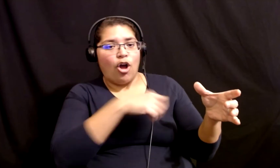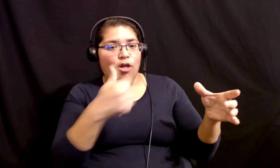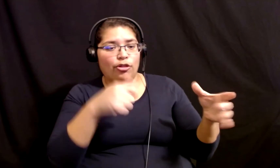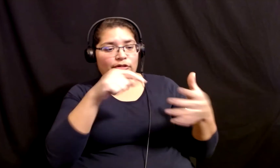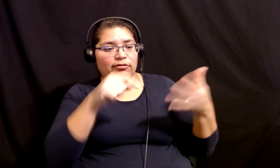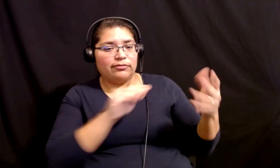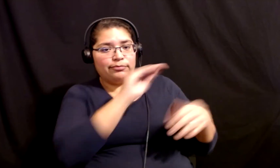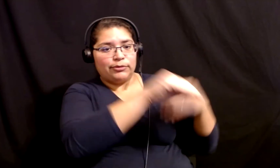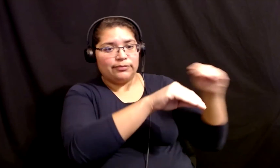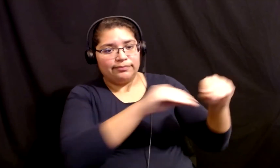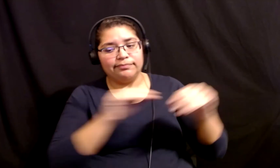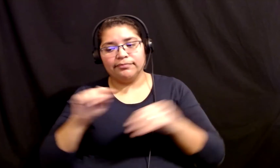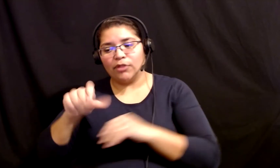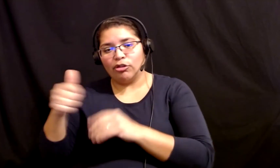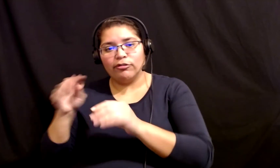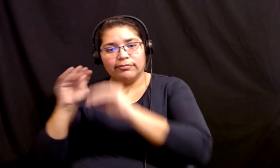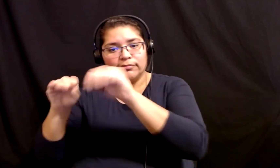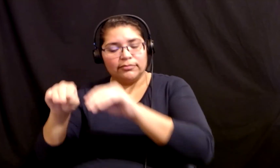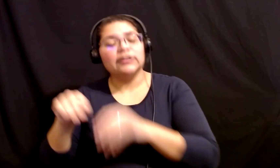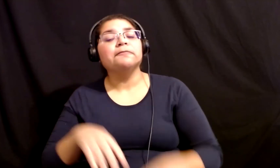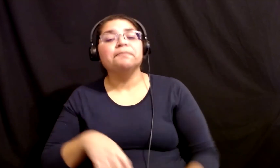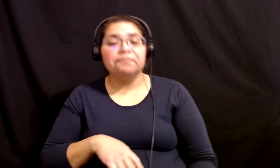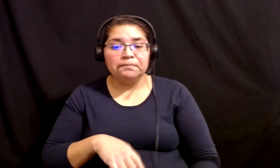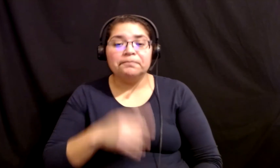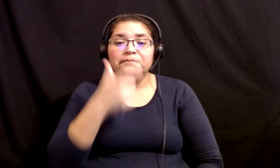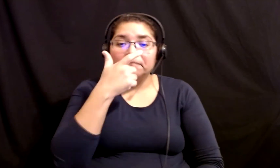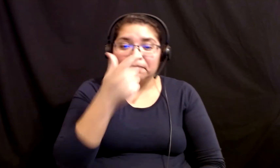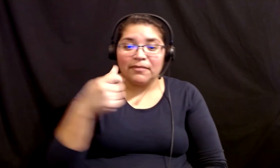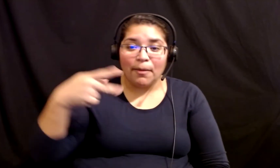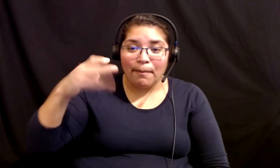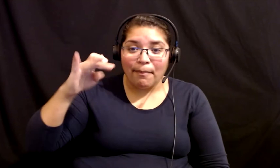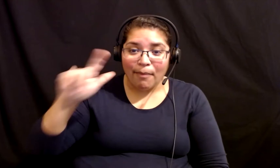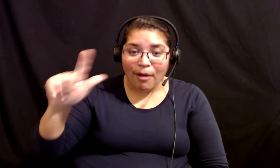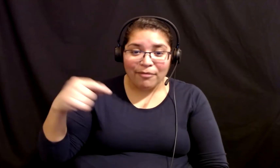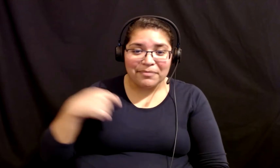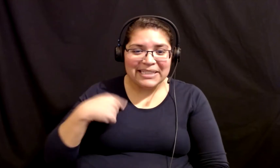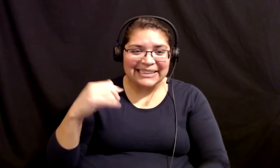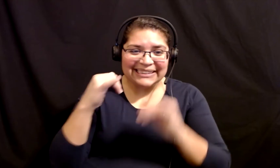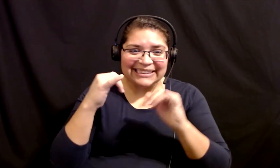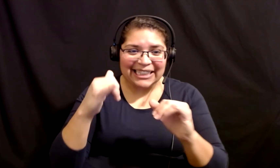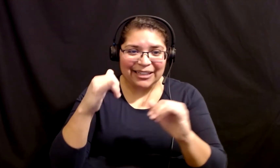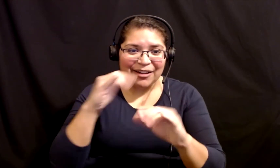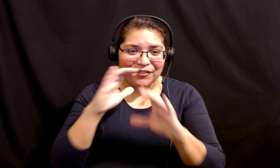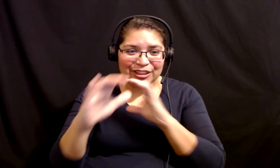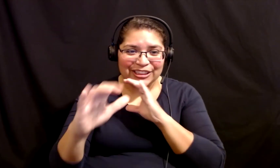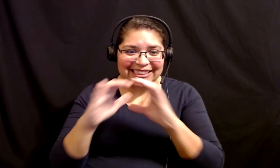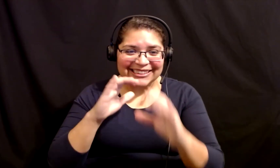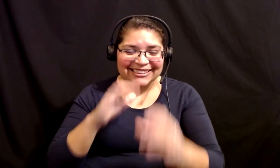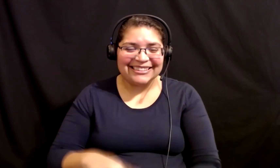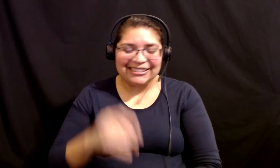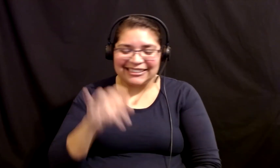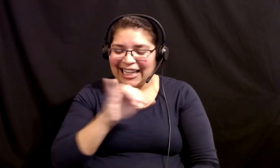together. It's interesting because Paul and I had that same conversation.